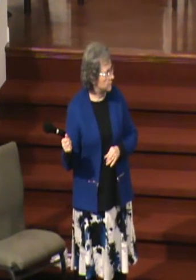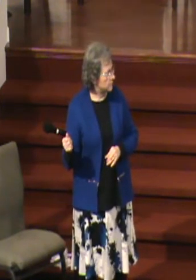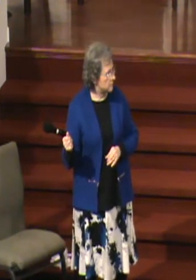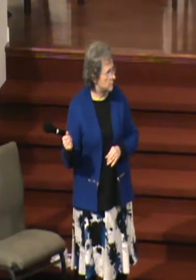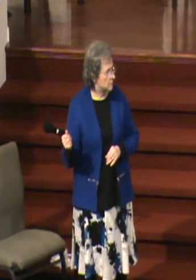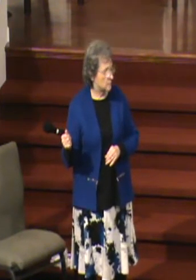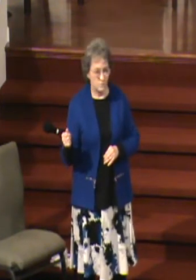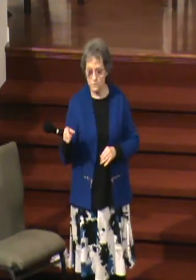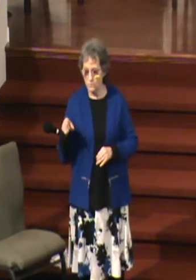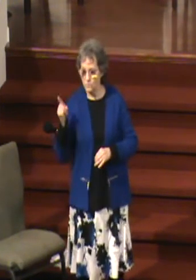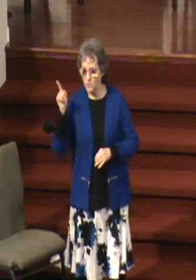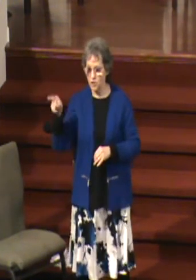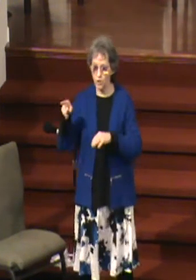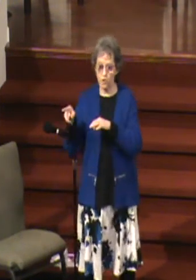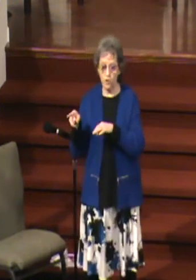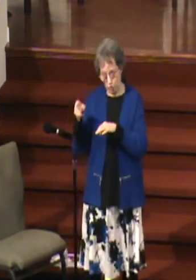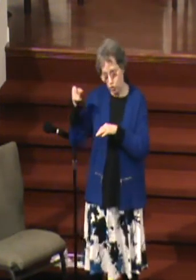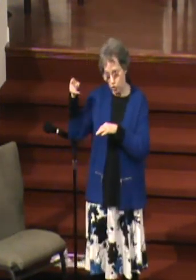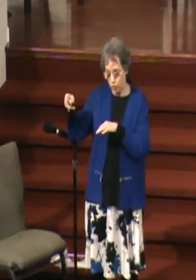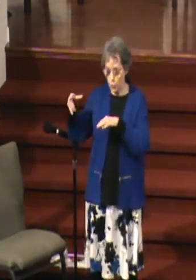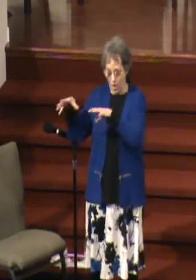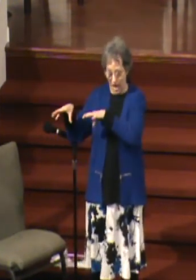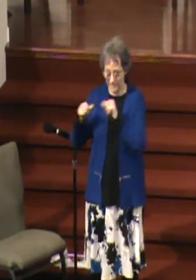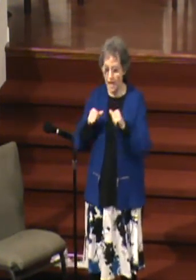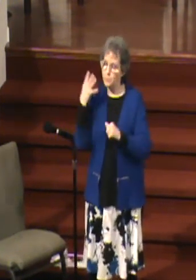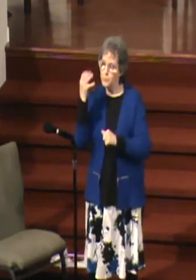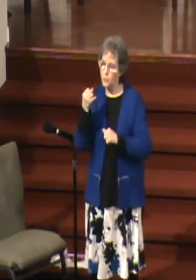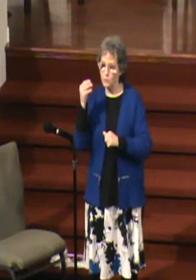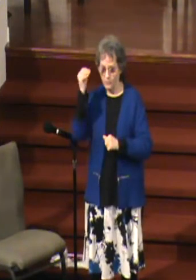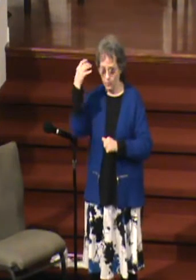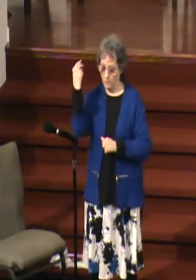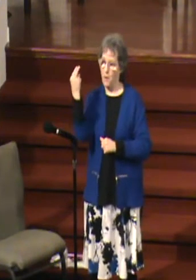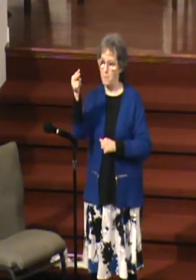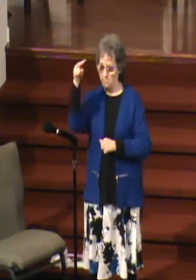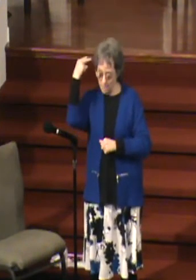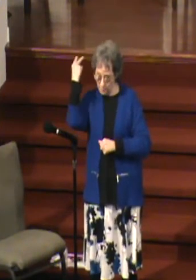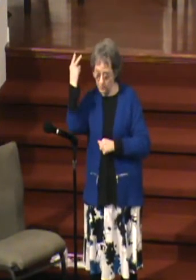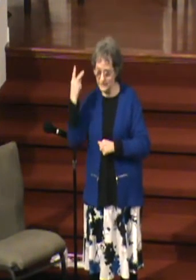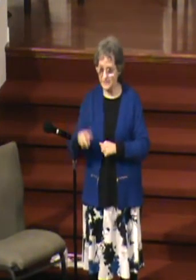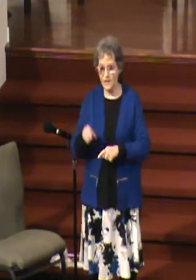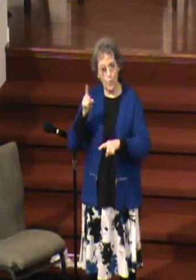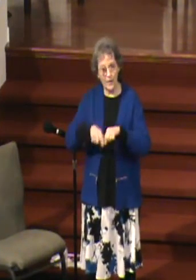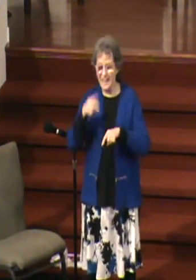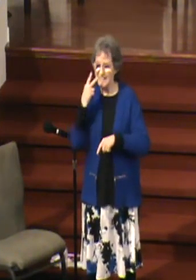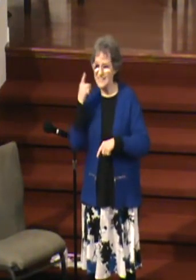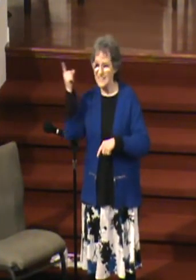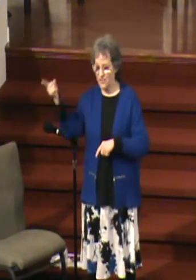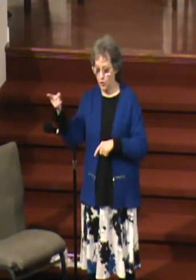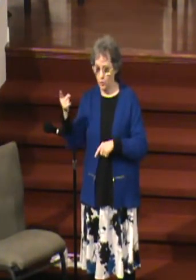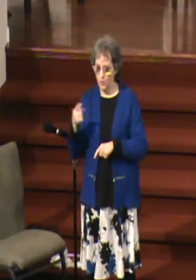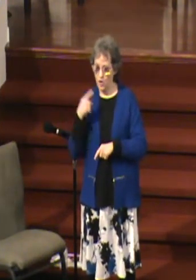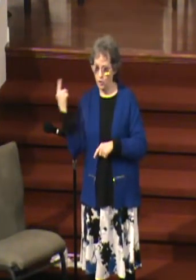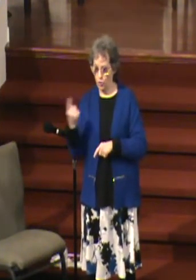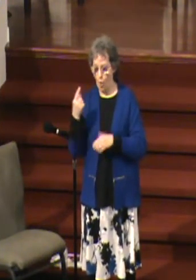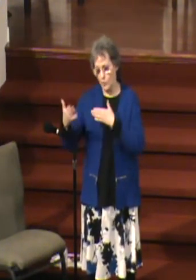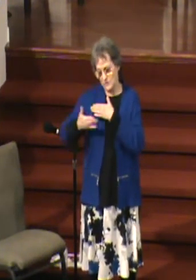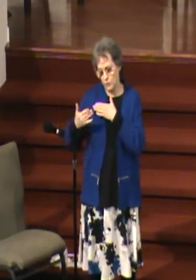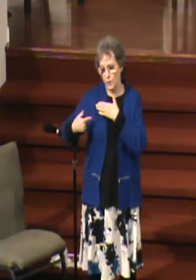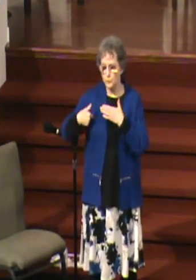You left us beautiful memories, your love is still our guide, and although we cannot see you, you are always by our side. Our